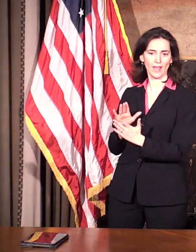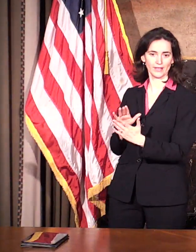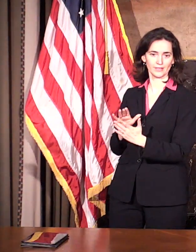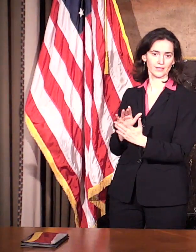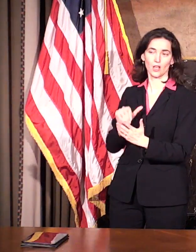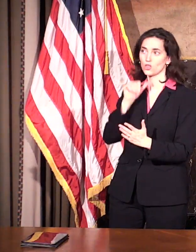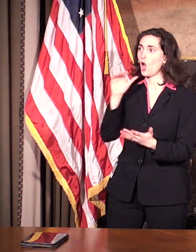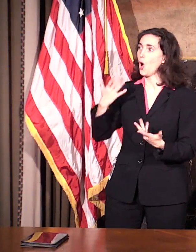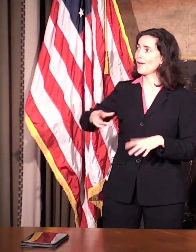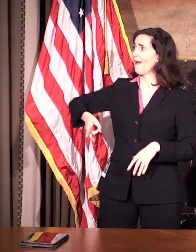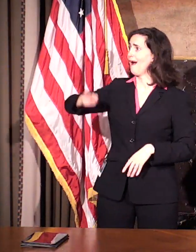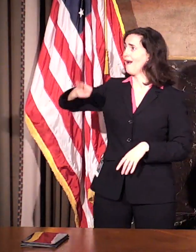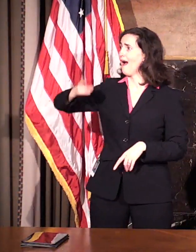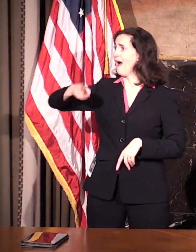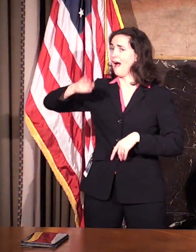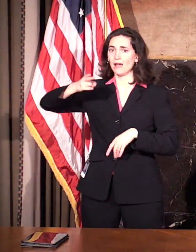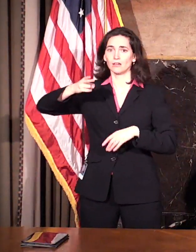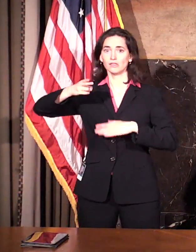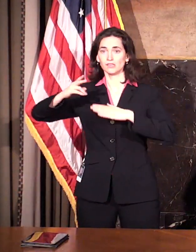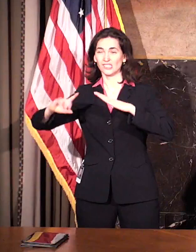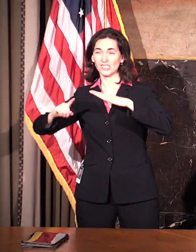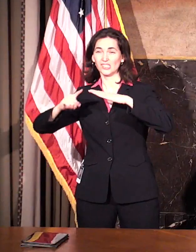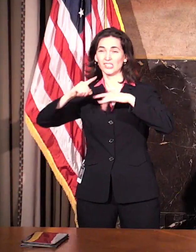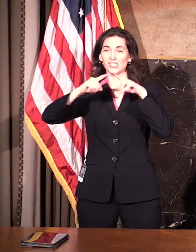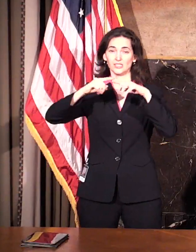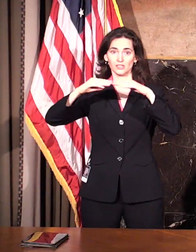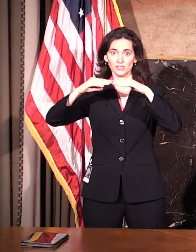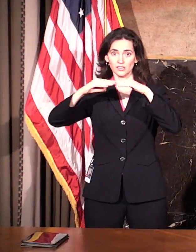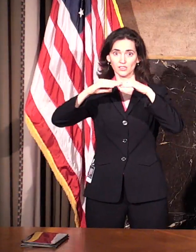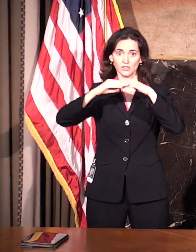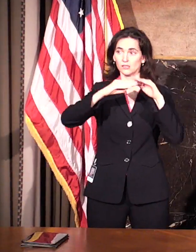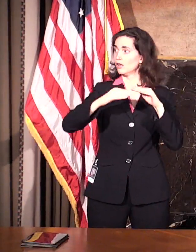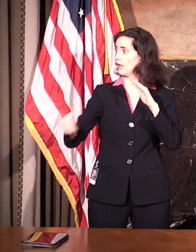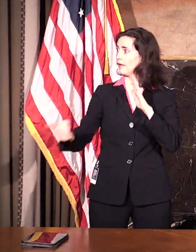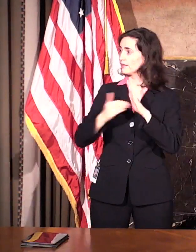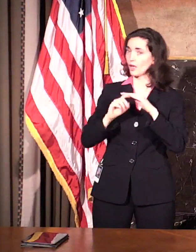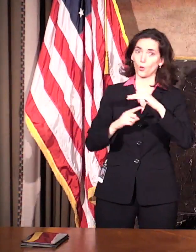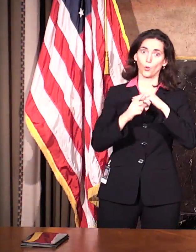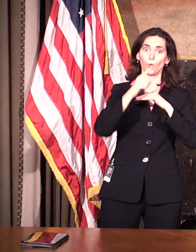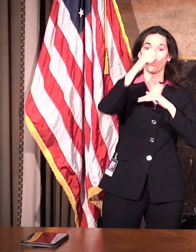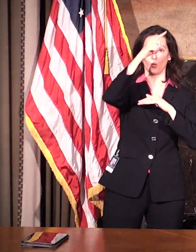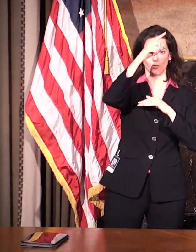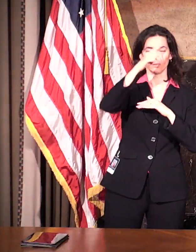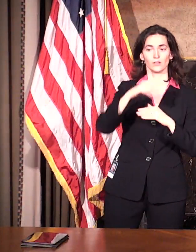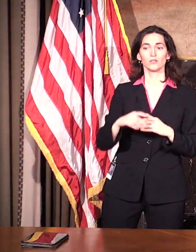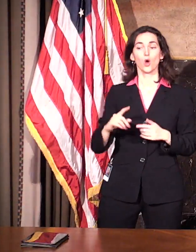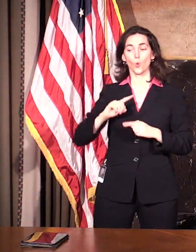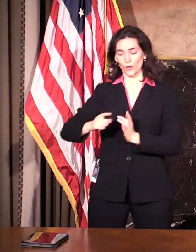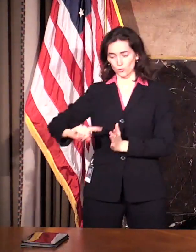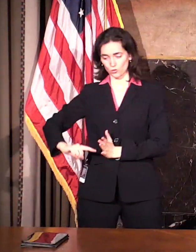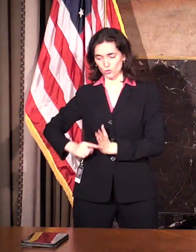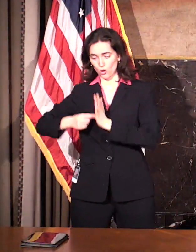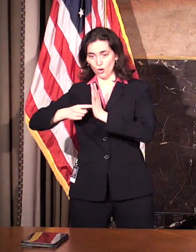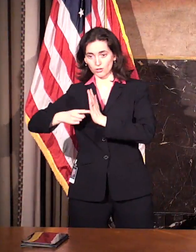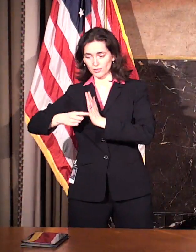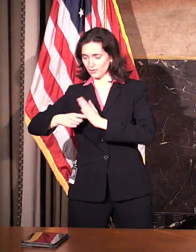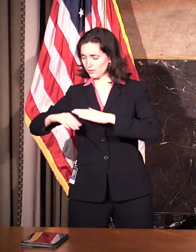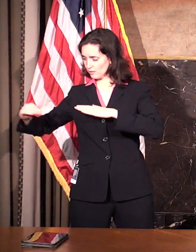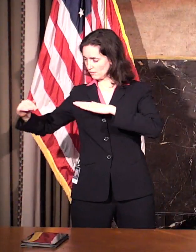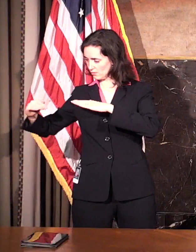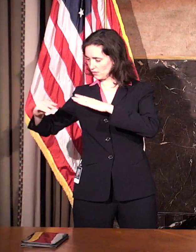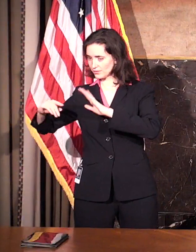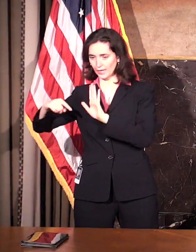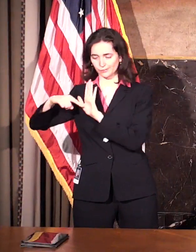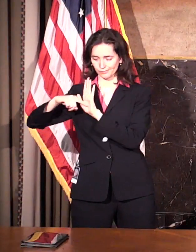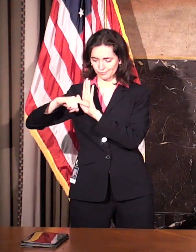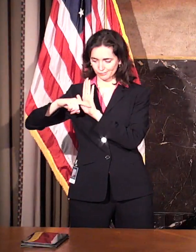ourselves too high. How high you get in a surge is very much related to how high you were when you start that surge. And this past surge,